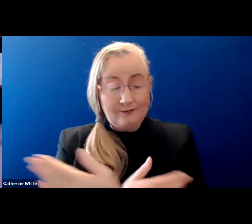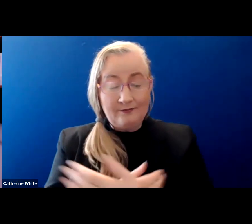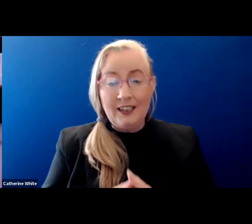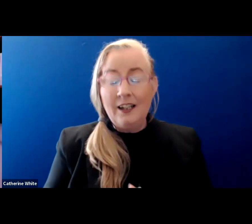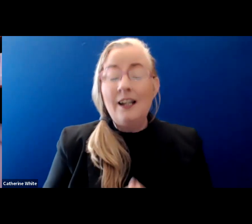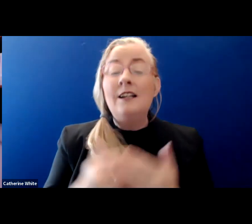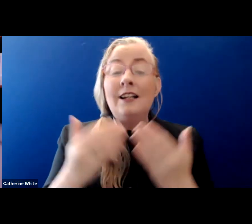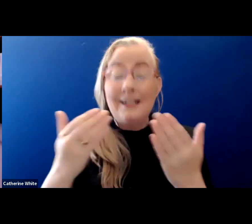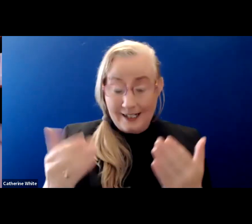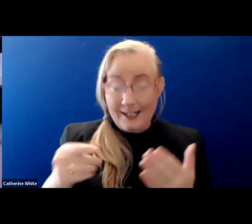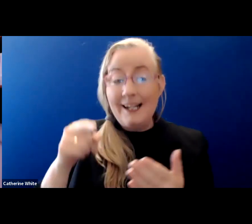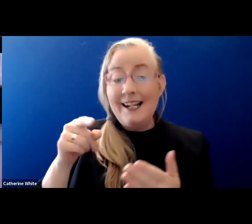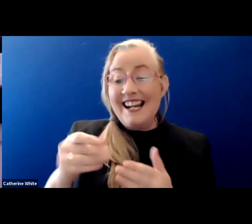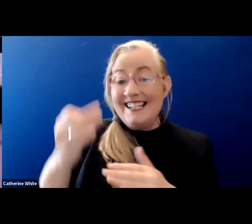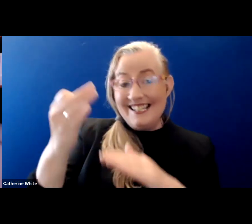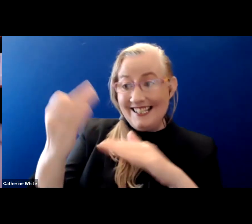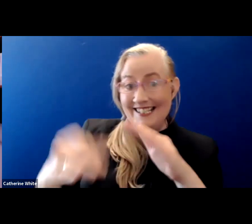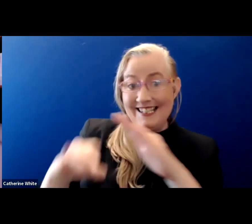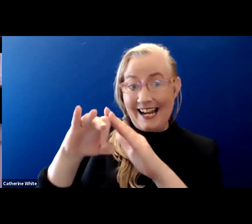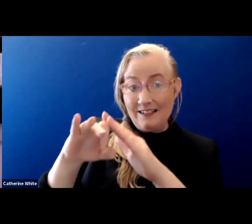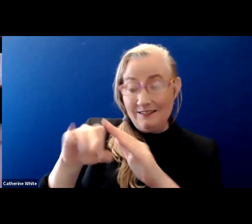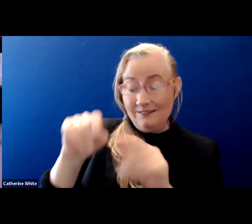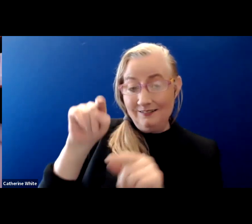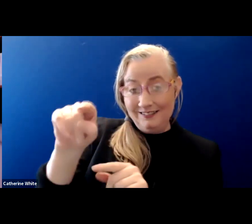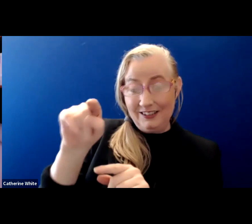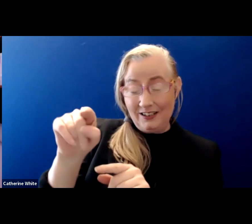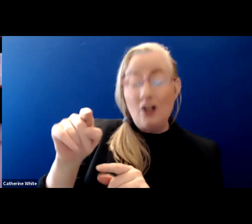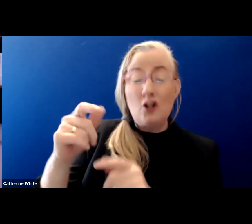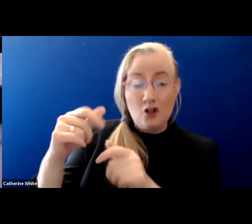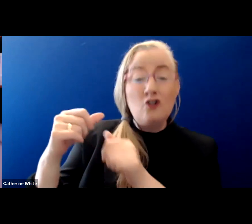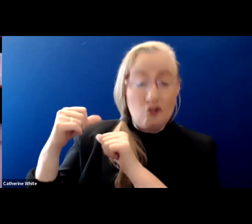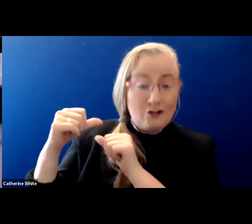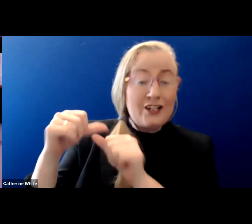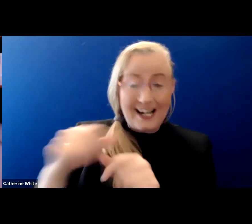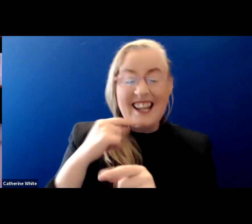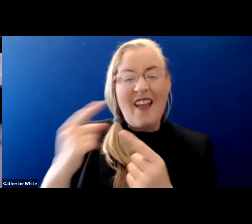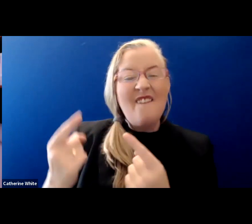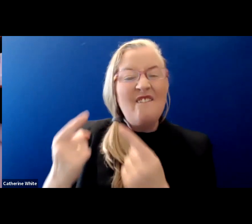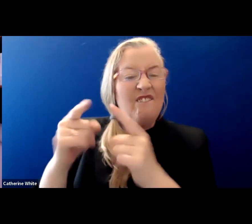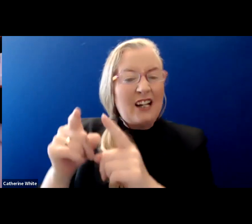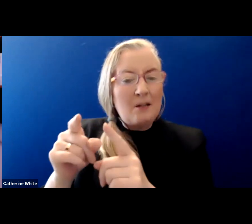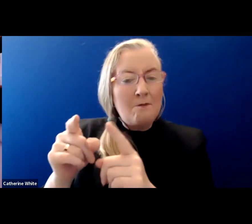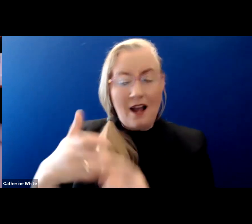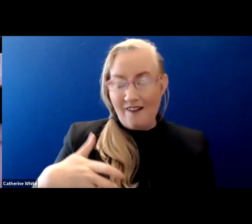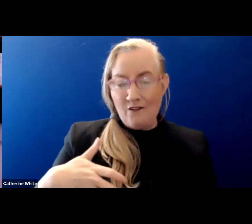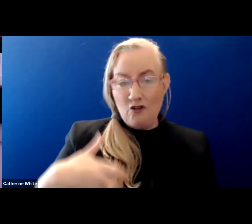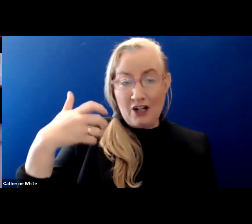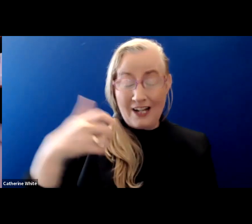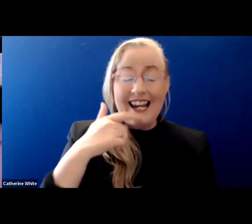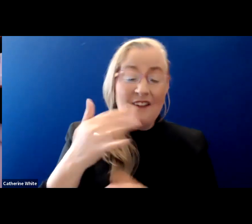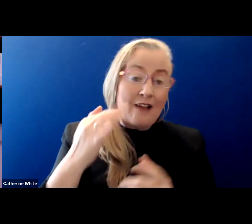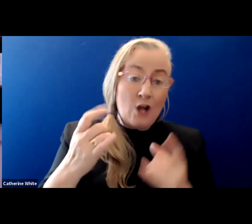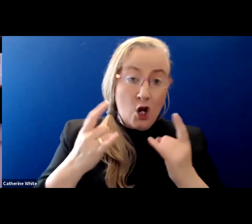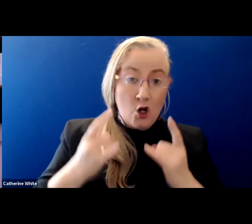It is states who are considered traditionally to be the victims of aggression, even if there is an obvious human toll